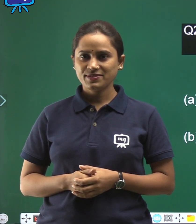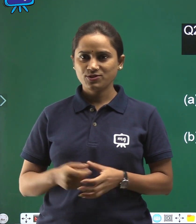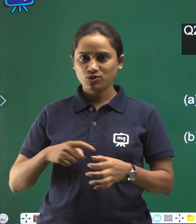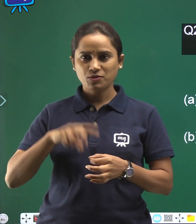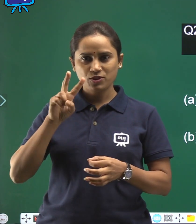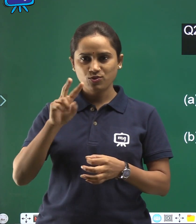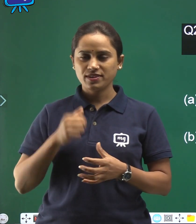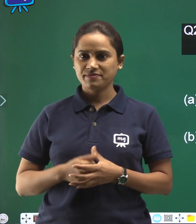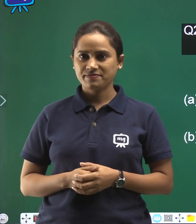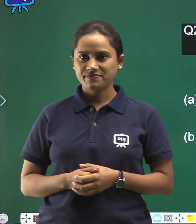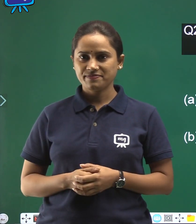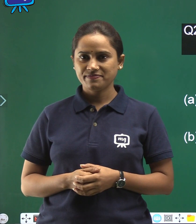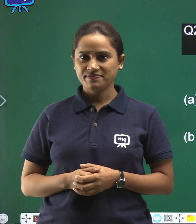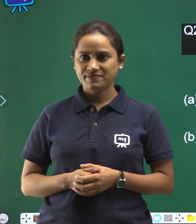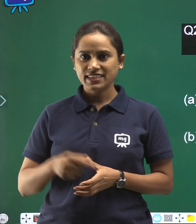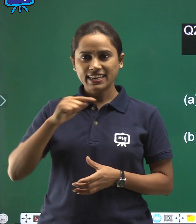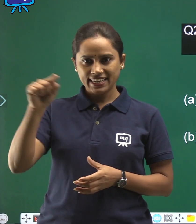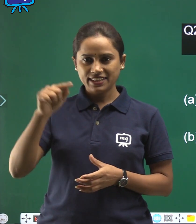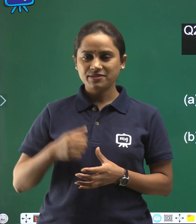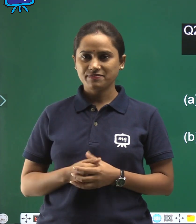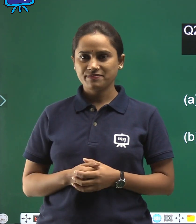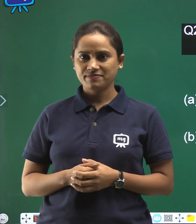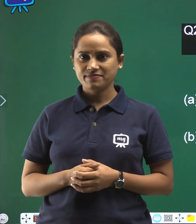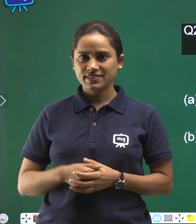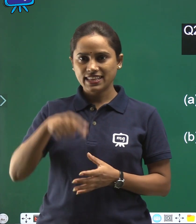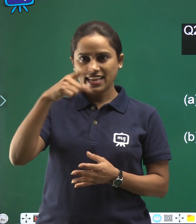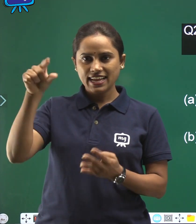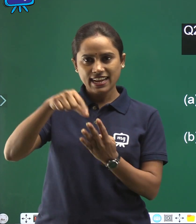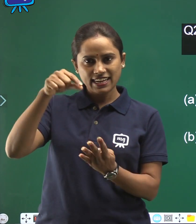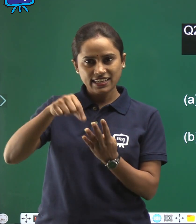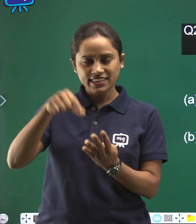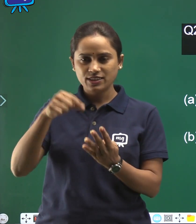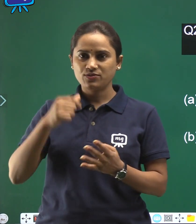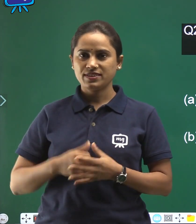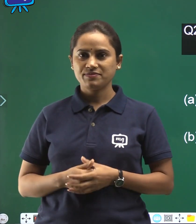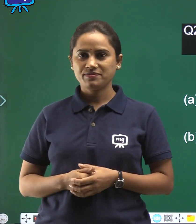Question number 2. Tick the correct alternative.